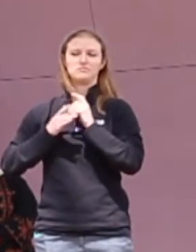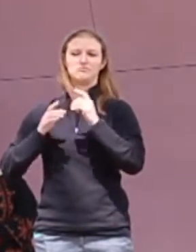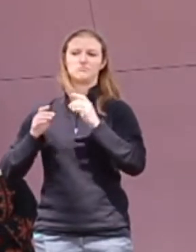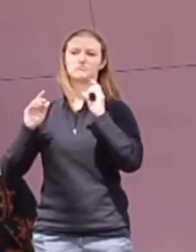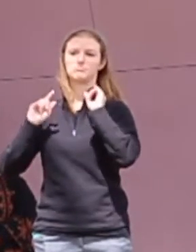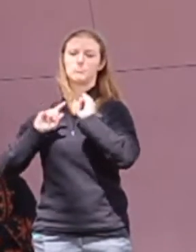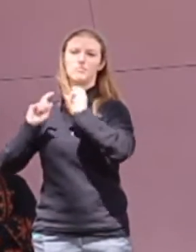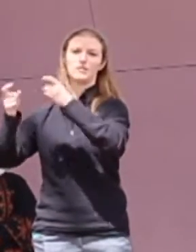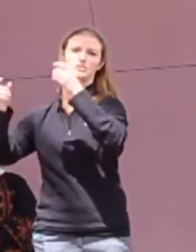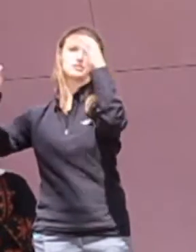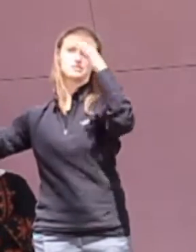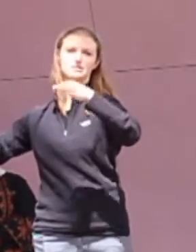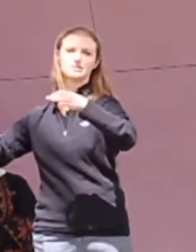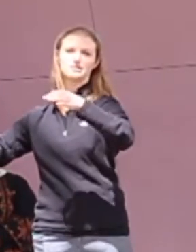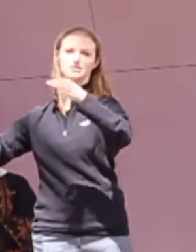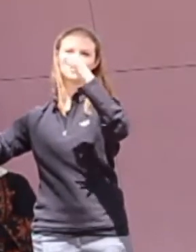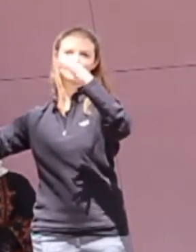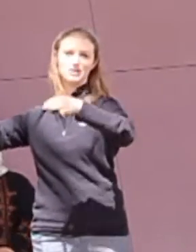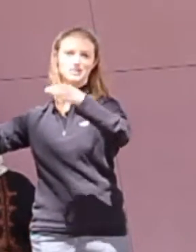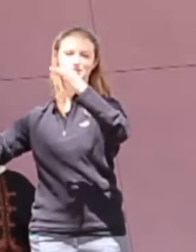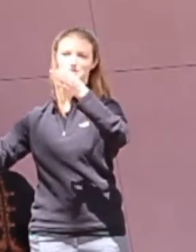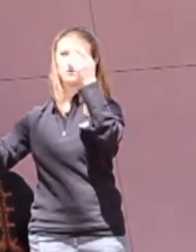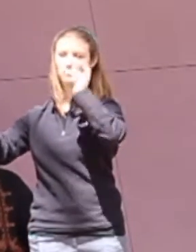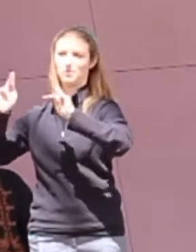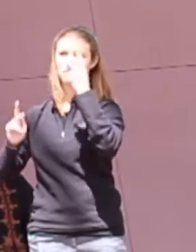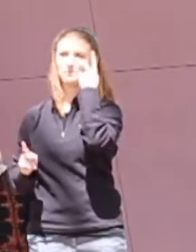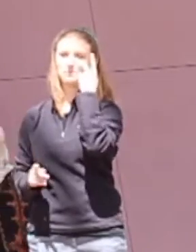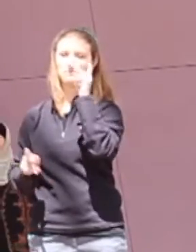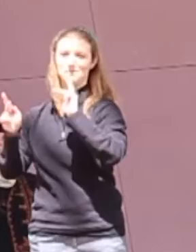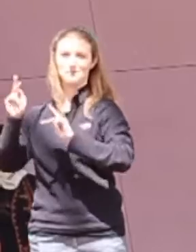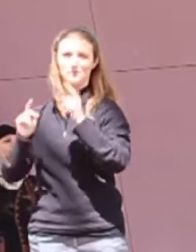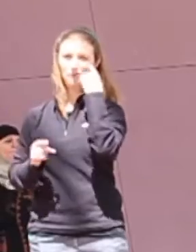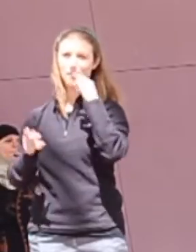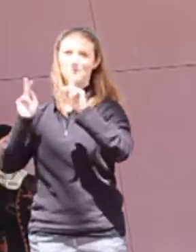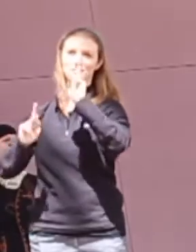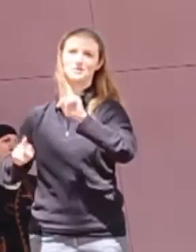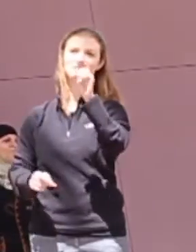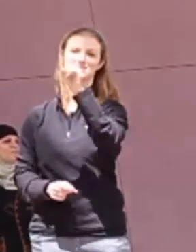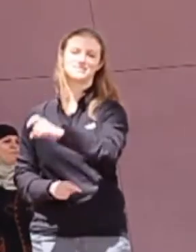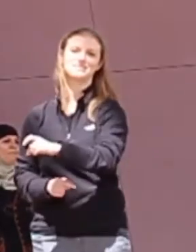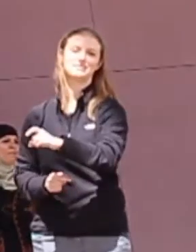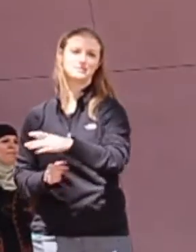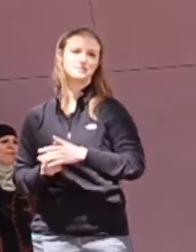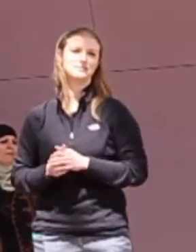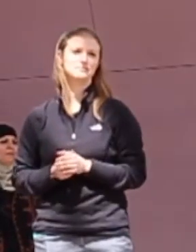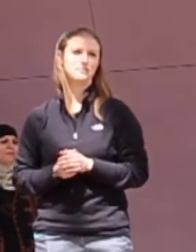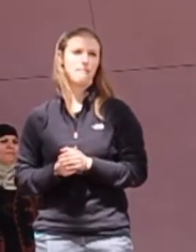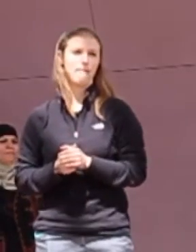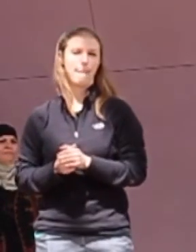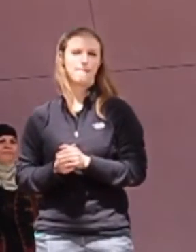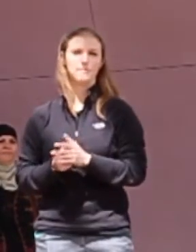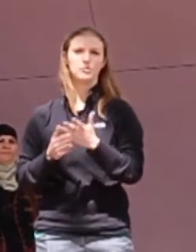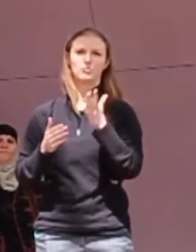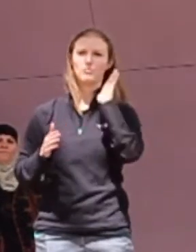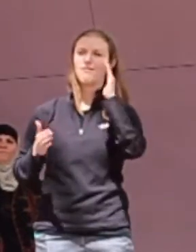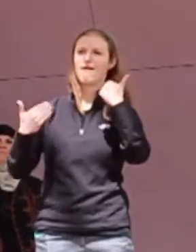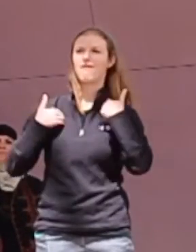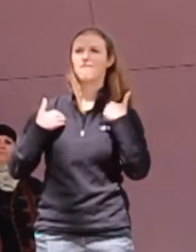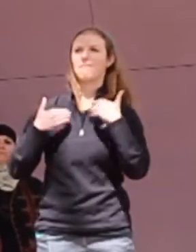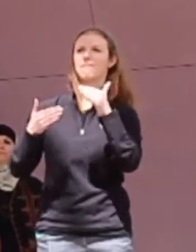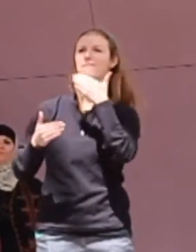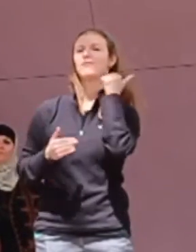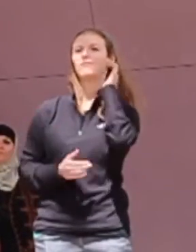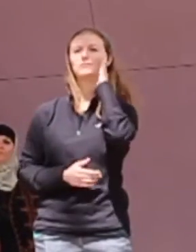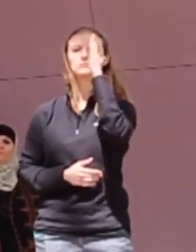most? This is an opportunity for us, I think, to come together and build a brighter future and something different. And, you know, I